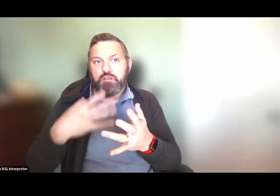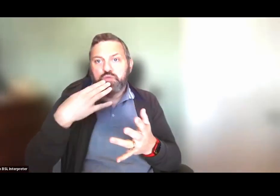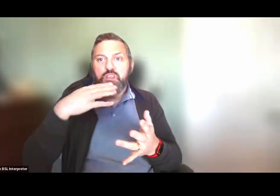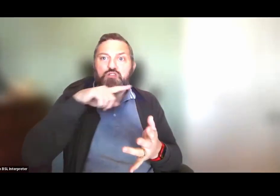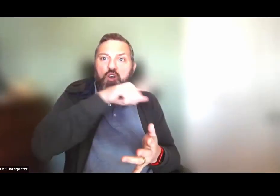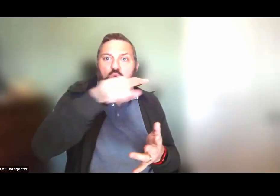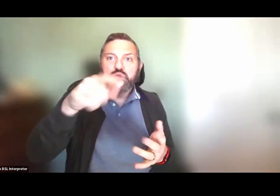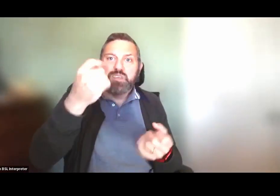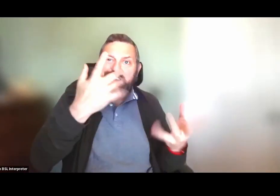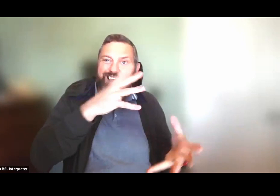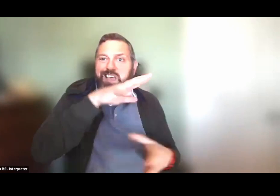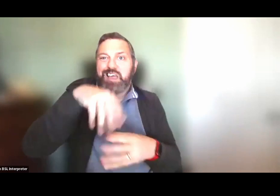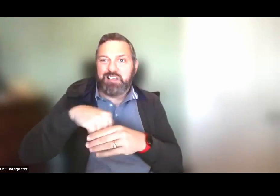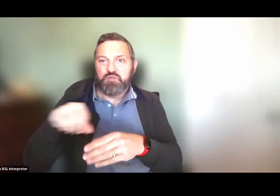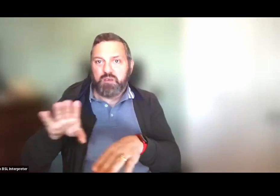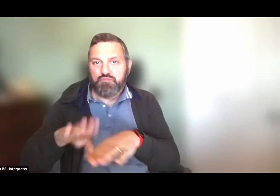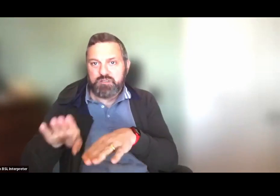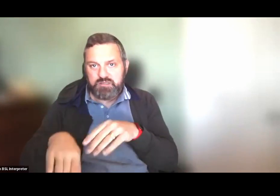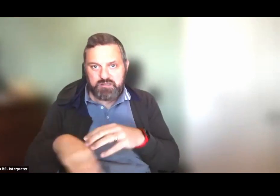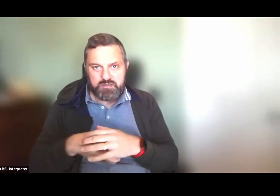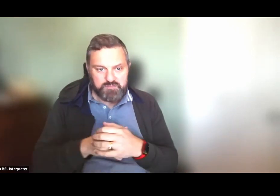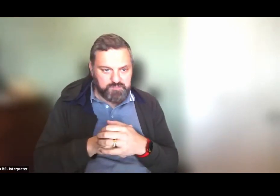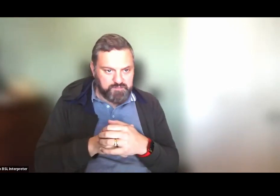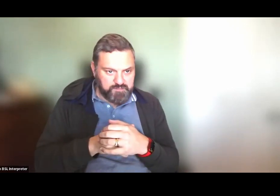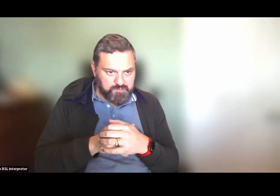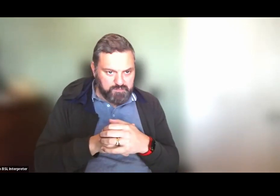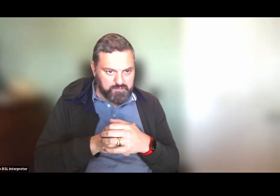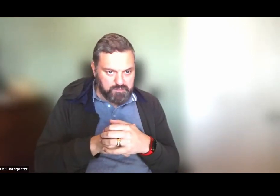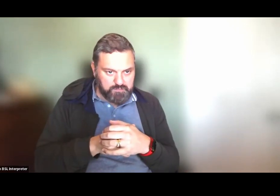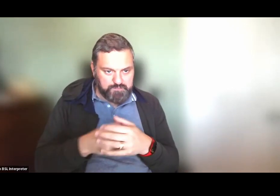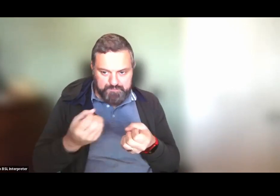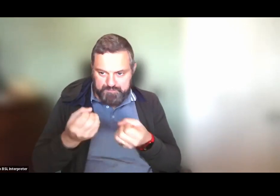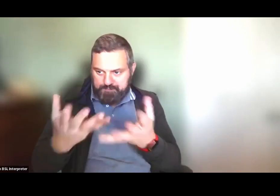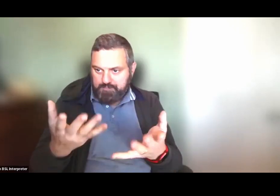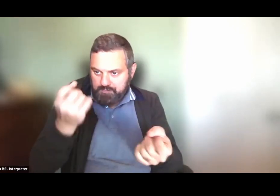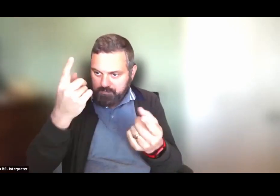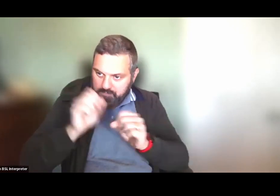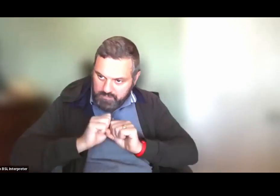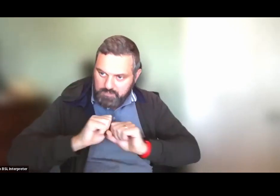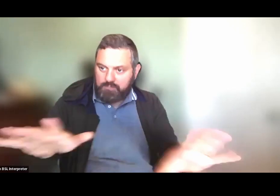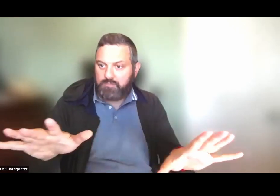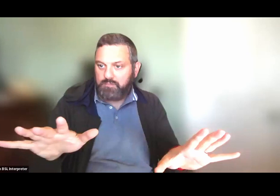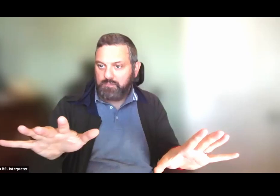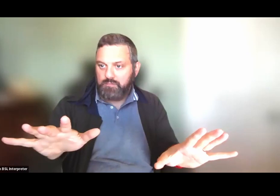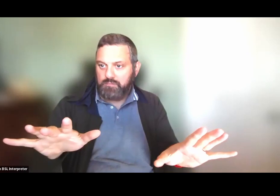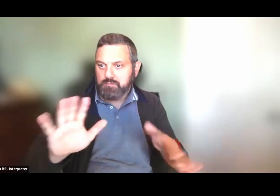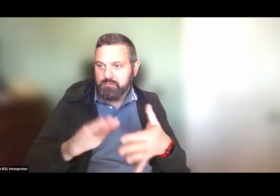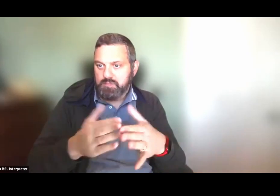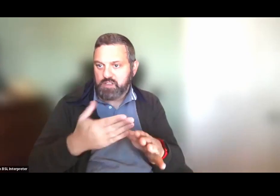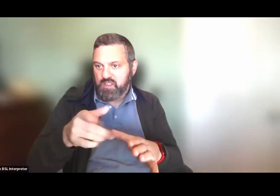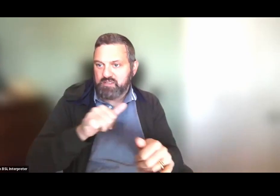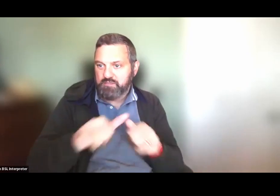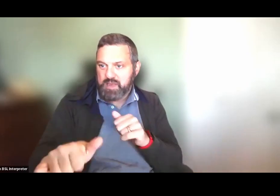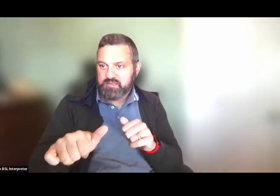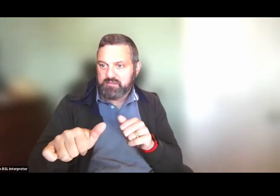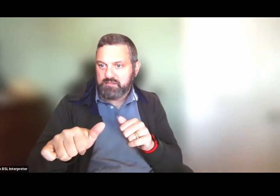own practice. And this is really at the heart of Doughnut Economics Action Lab. We've put all of these ideas in the commons because we think that is the best place for